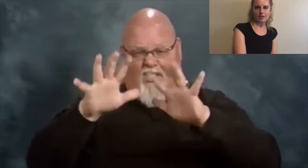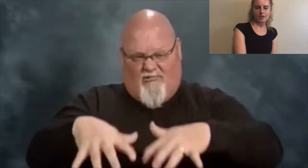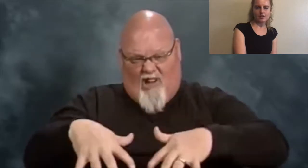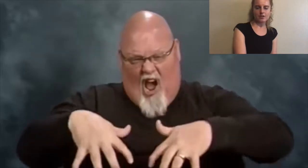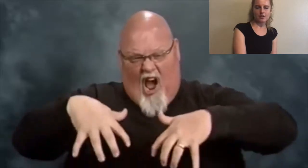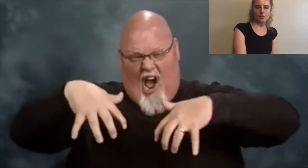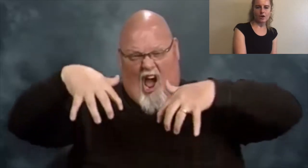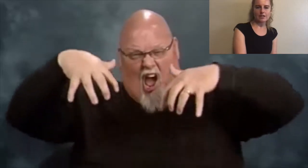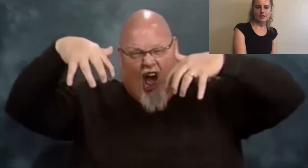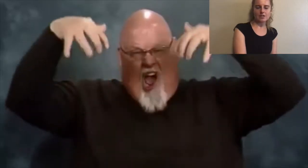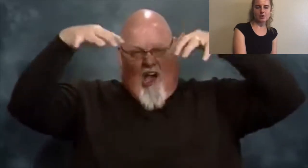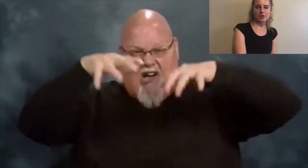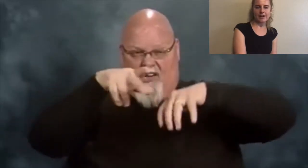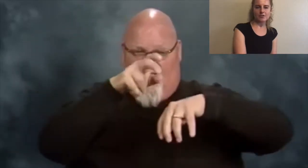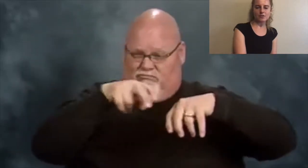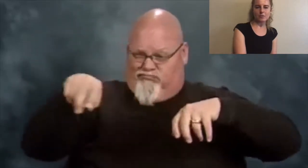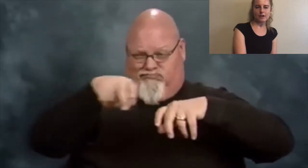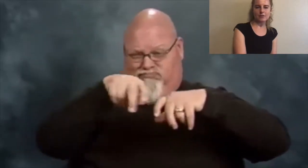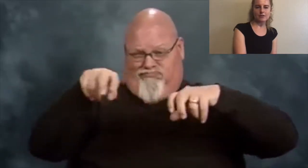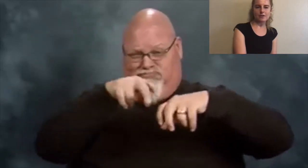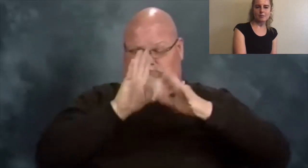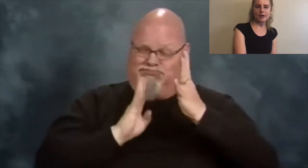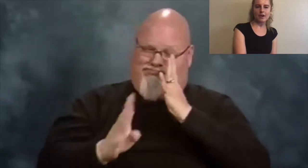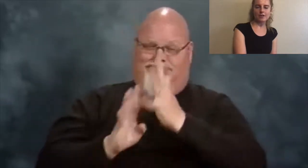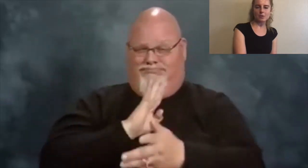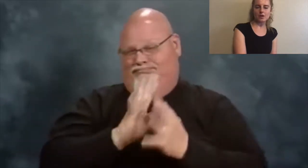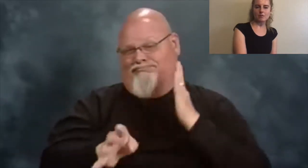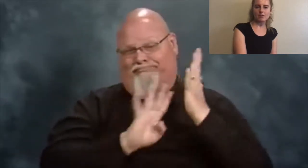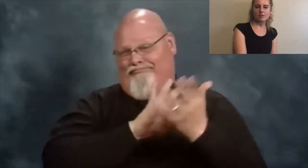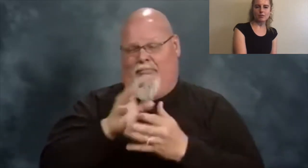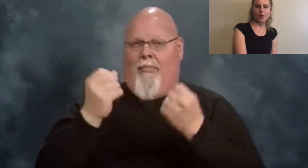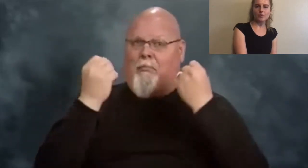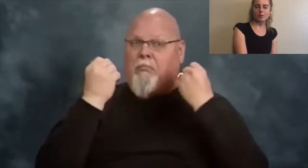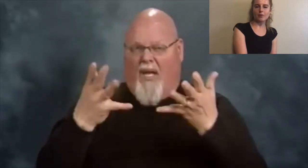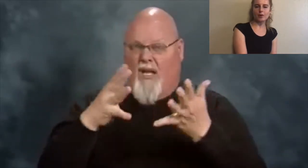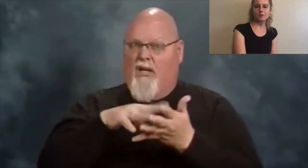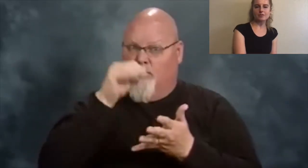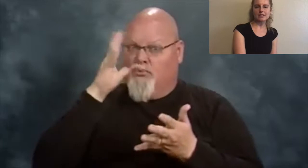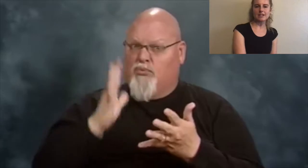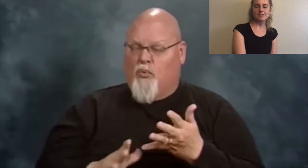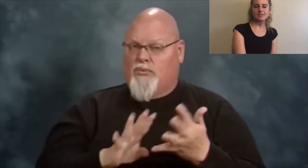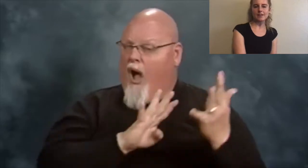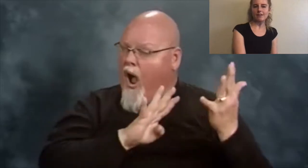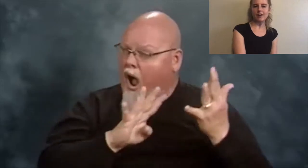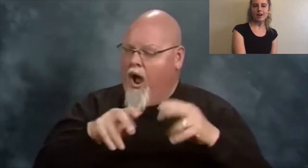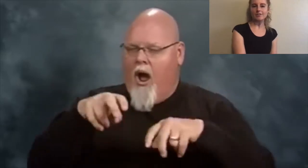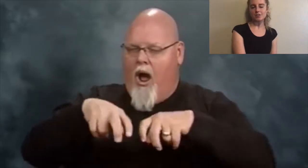A student walked into a classroom and it was a big auditorium with rows upon rows of seats and a lot of